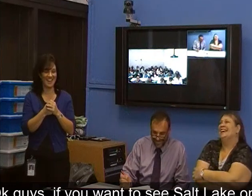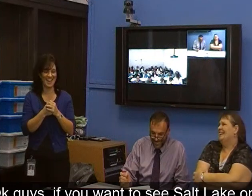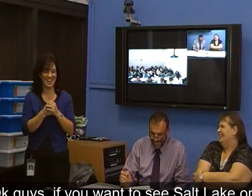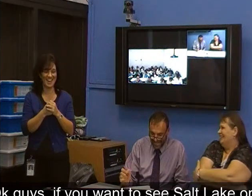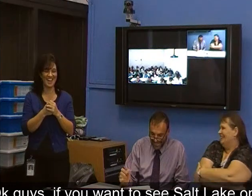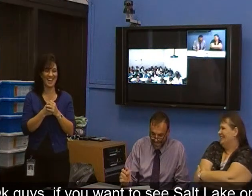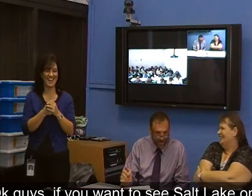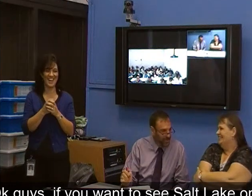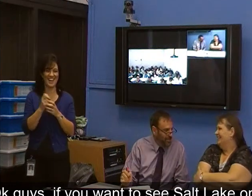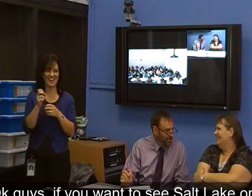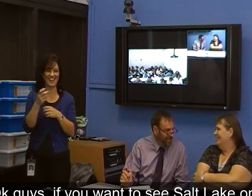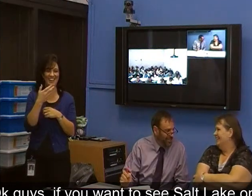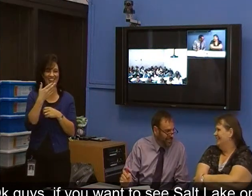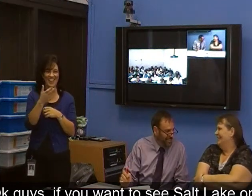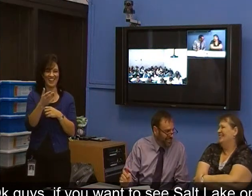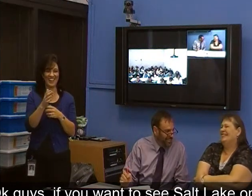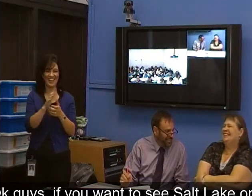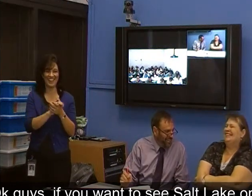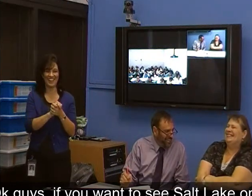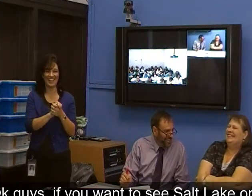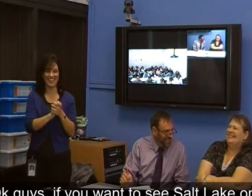Thank you.